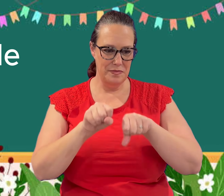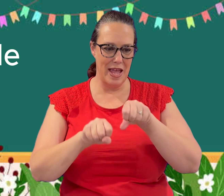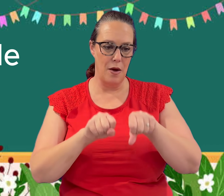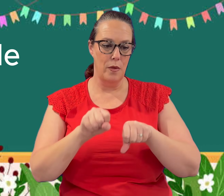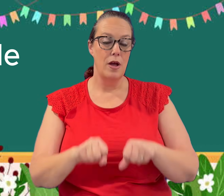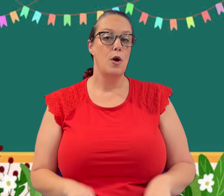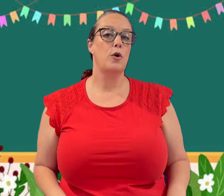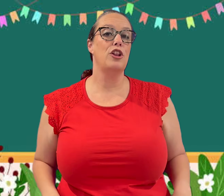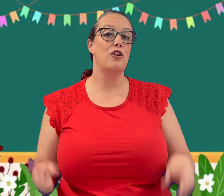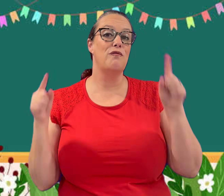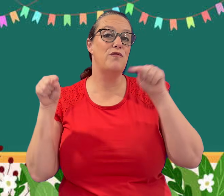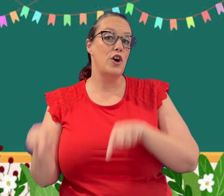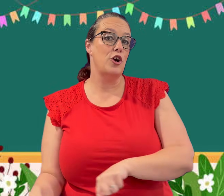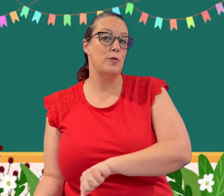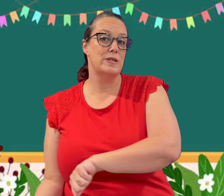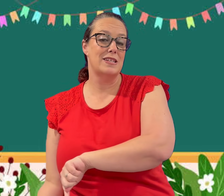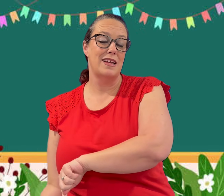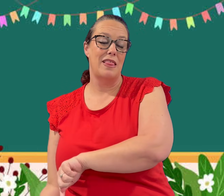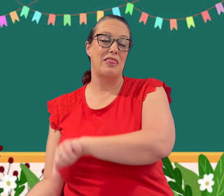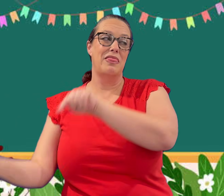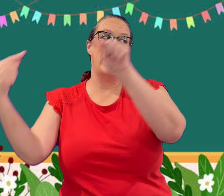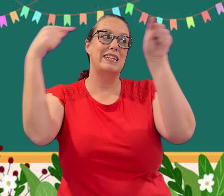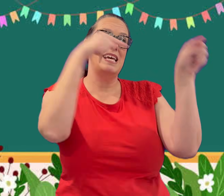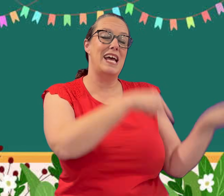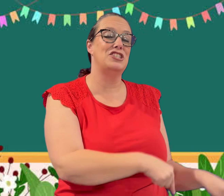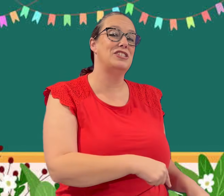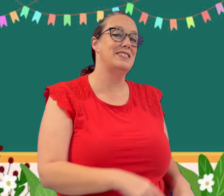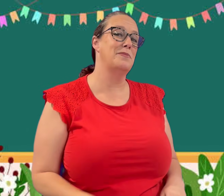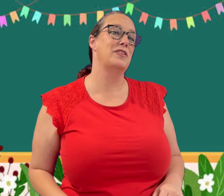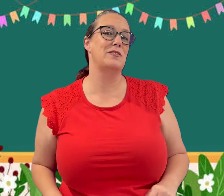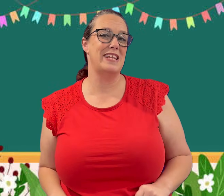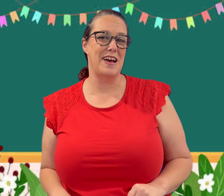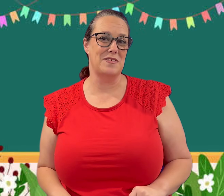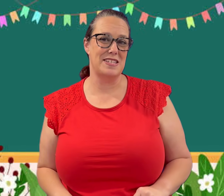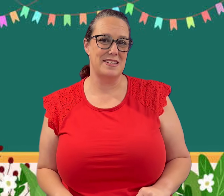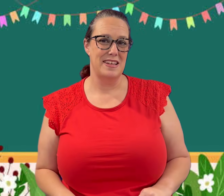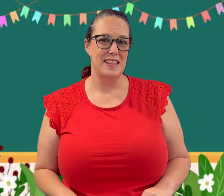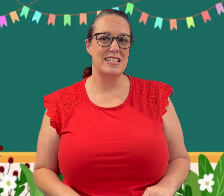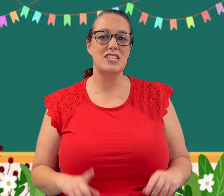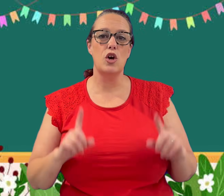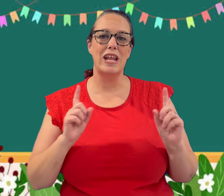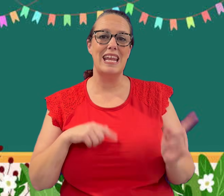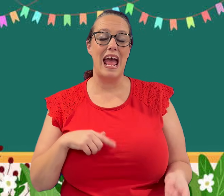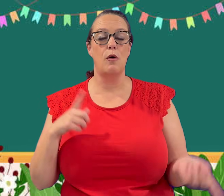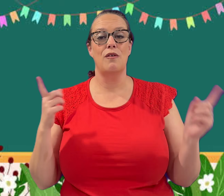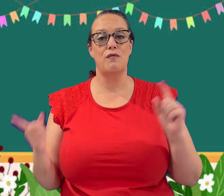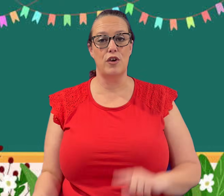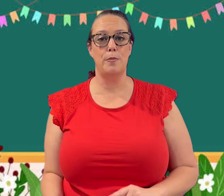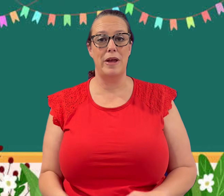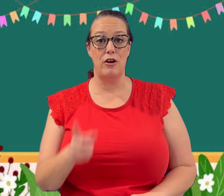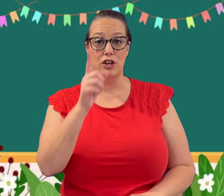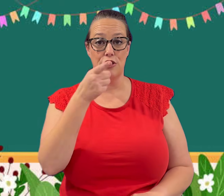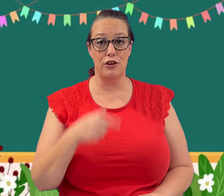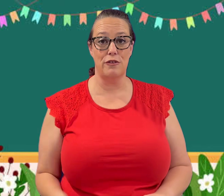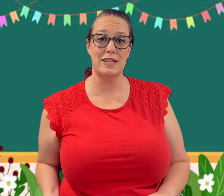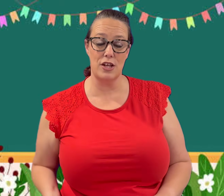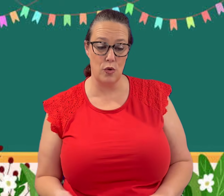Now, we're going to learn verbs that attach to some of those nouns. This is called a noun-verb pair, and you're going to learn this in